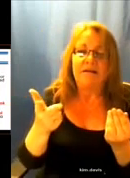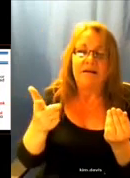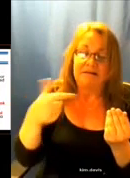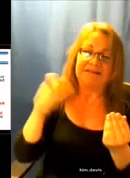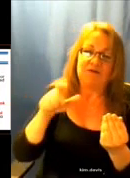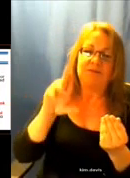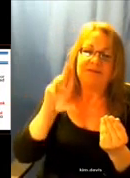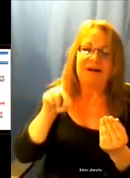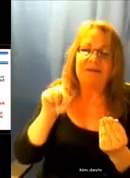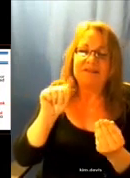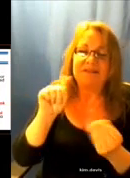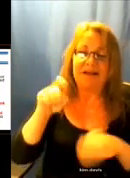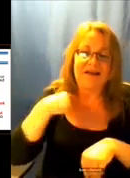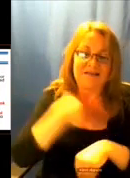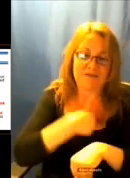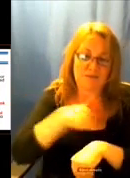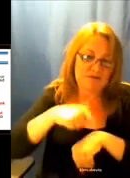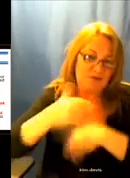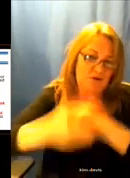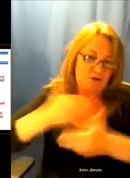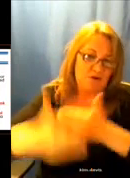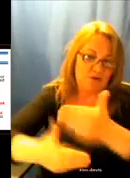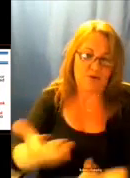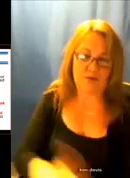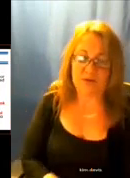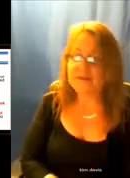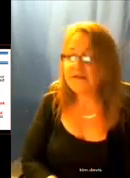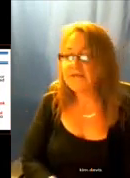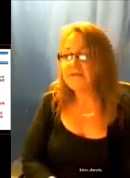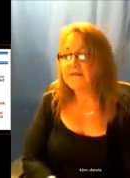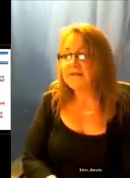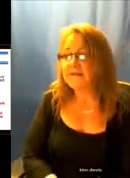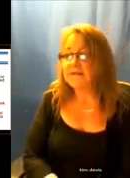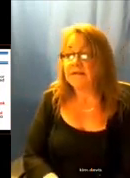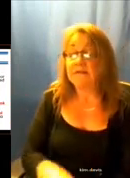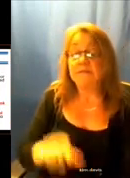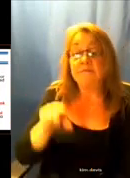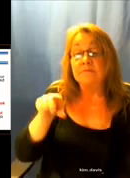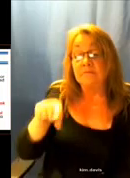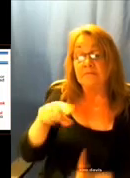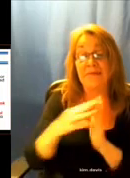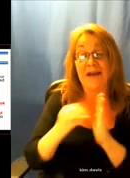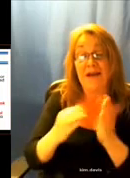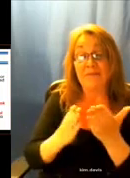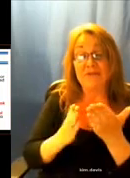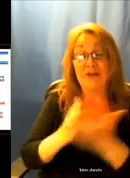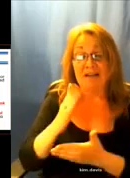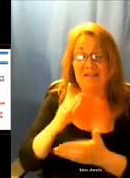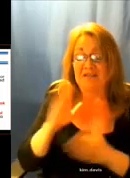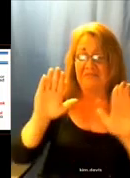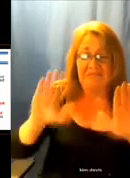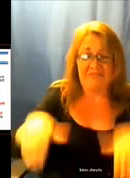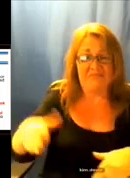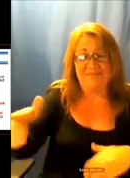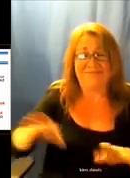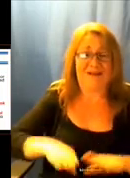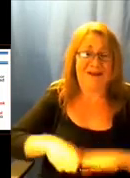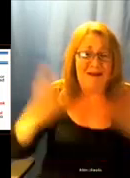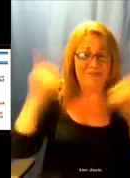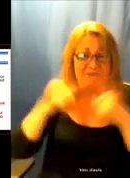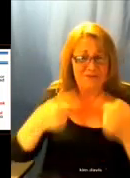information as of July 2015. And we will update the handbook itself as time goes on.